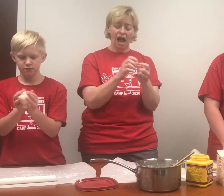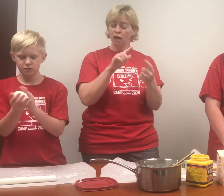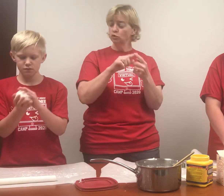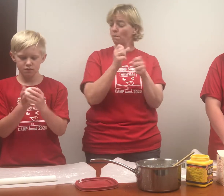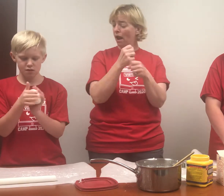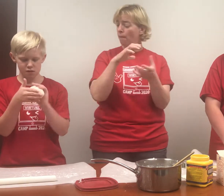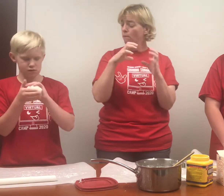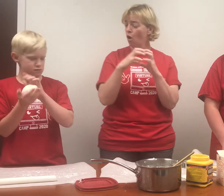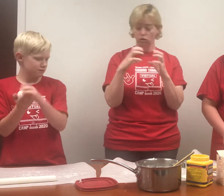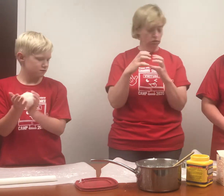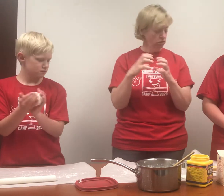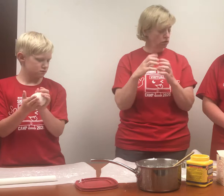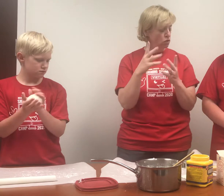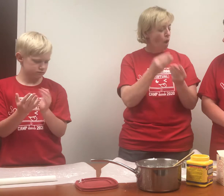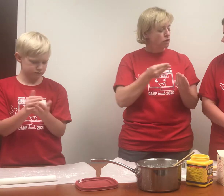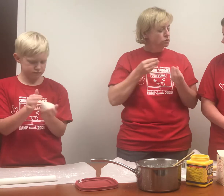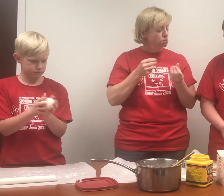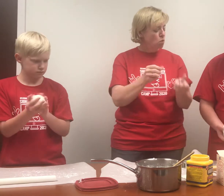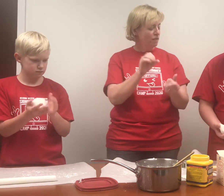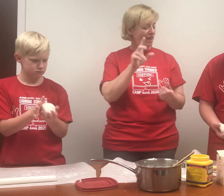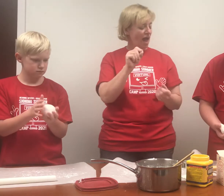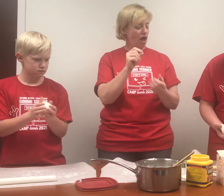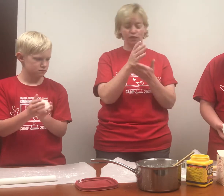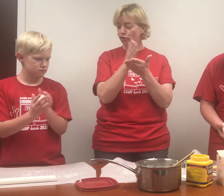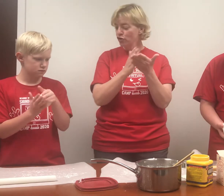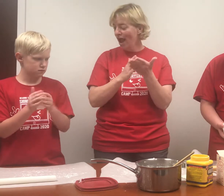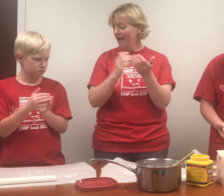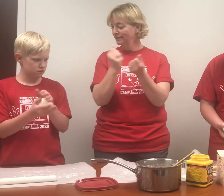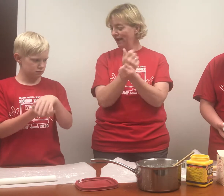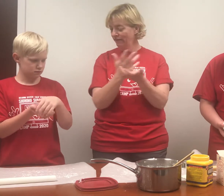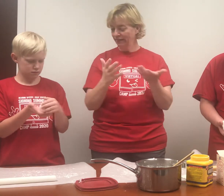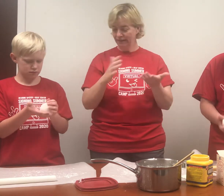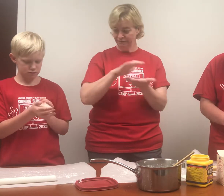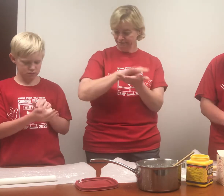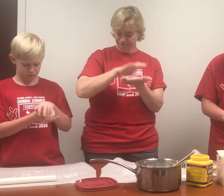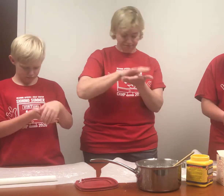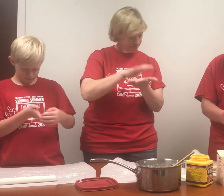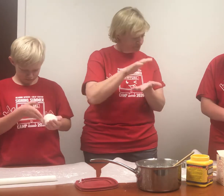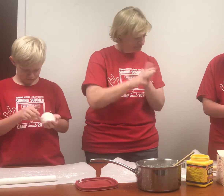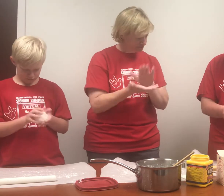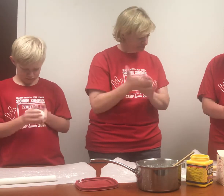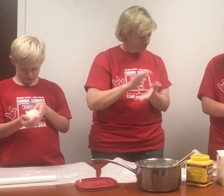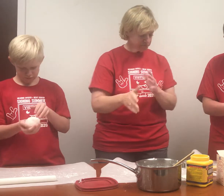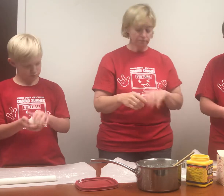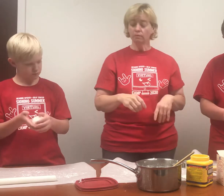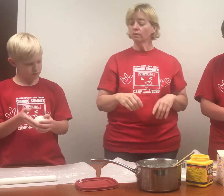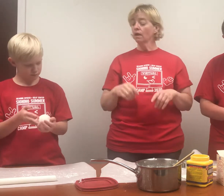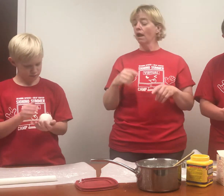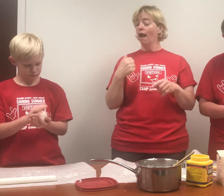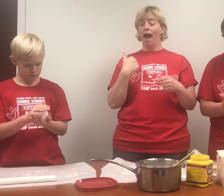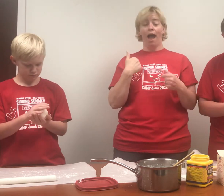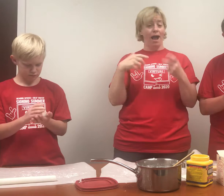All right, so then you're going to go ahead and you're going to massage the clay. You're going to want to make sure to smooth out all the